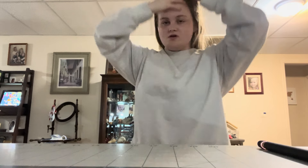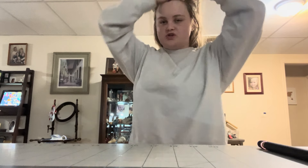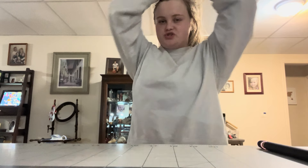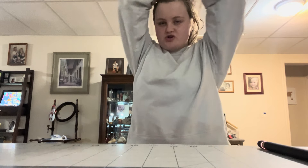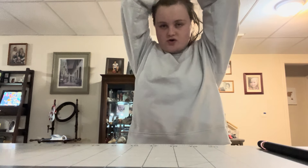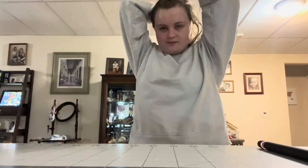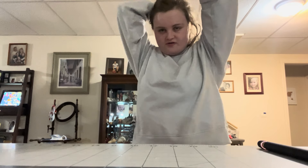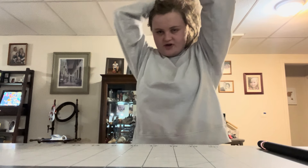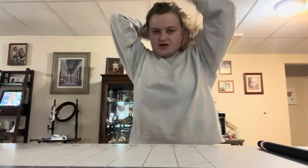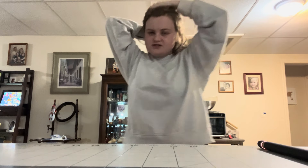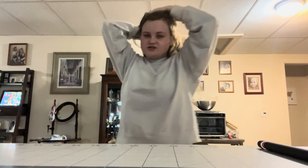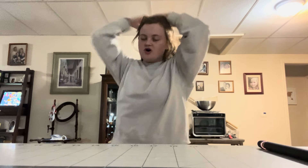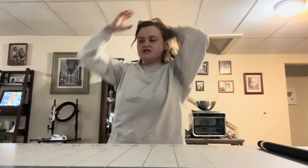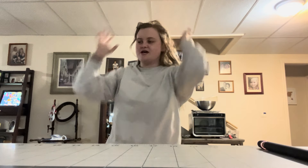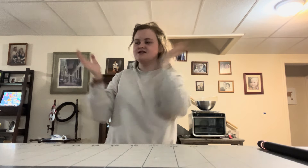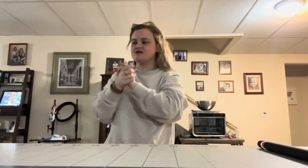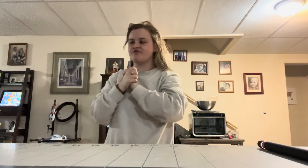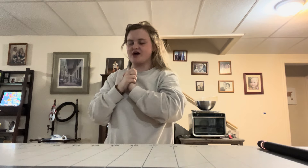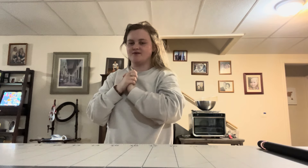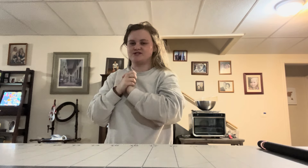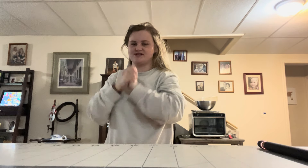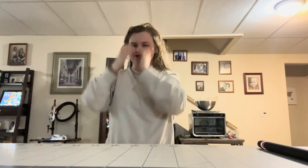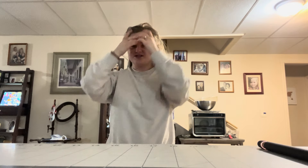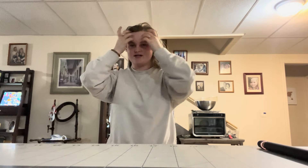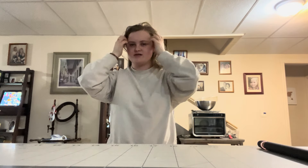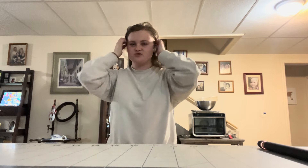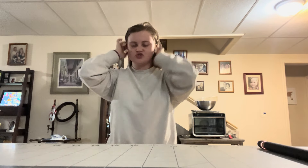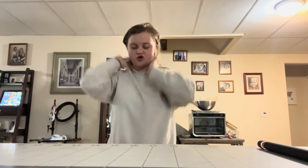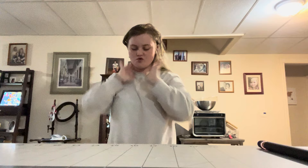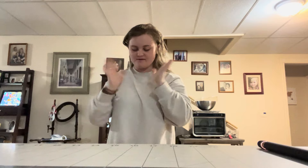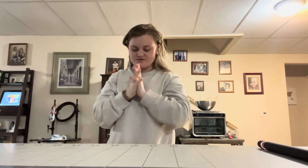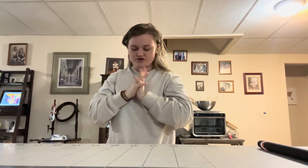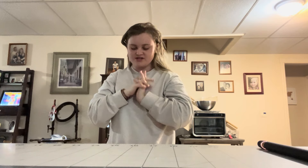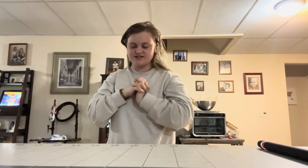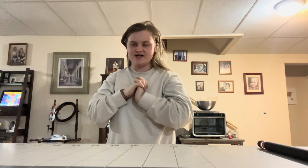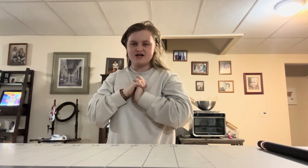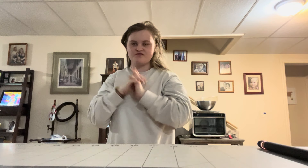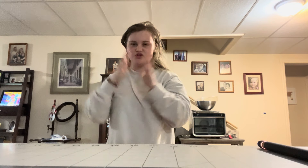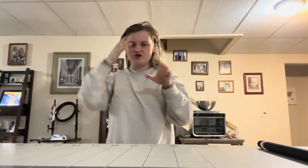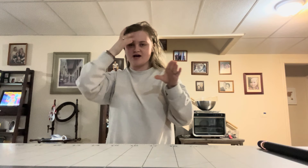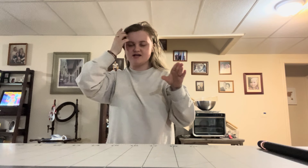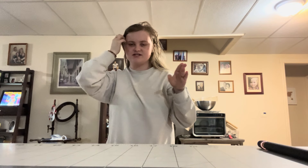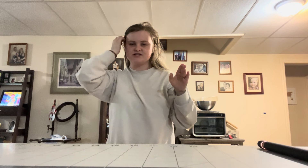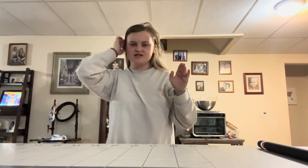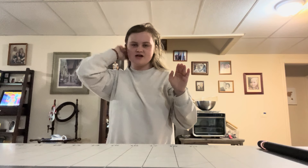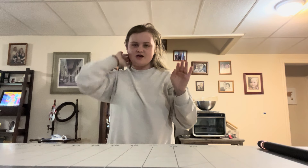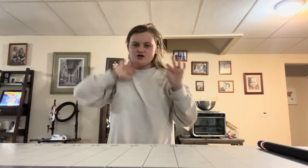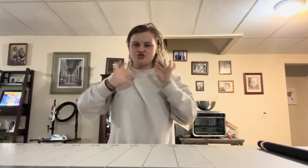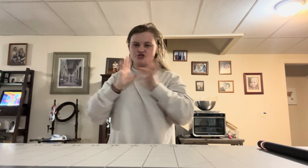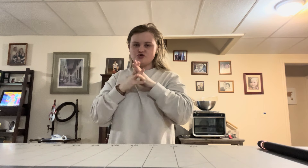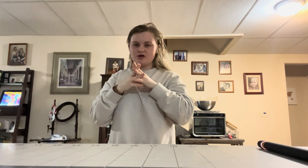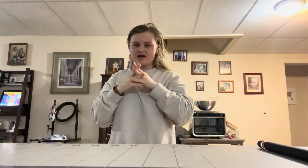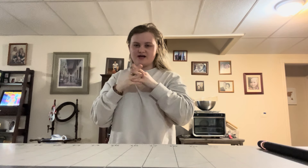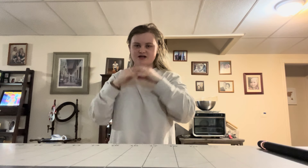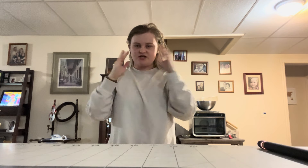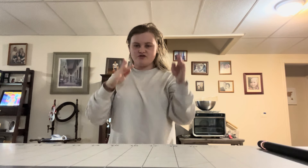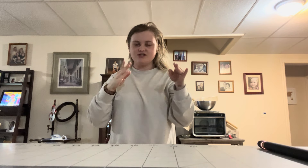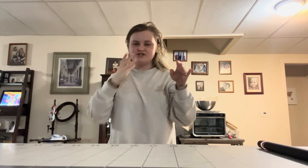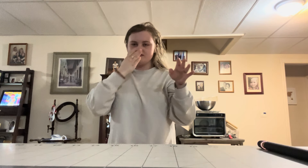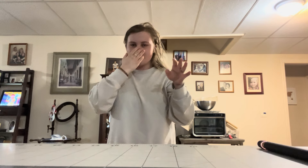to my fans. It's called Tens of Thousands. And I'm so very excited for you guys to like hear this.